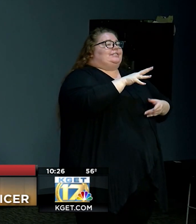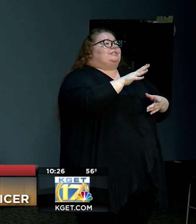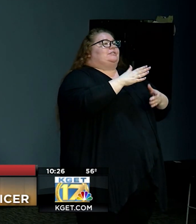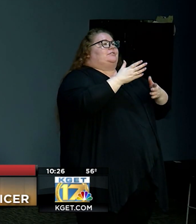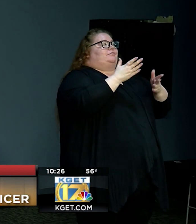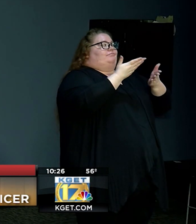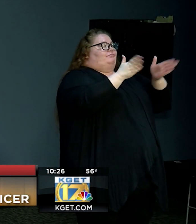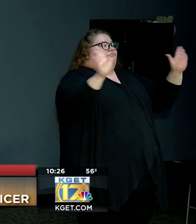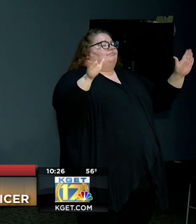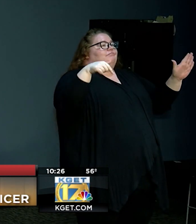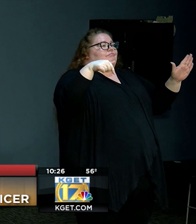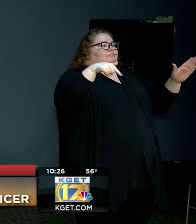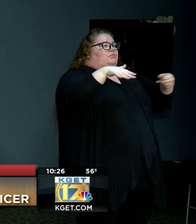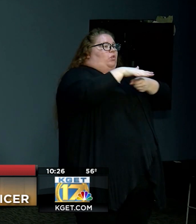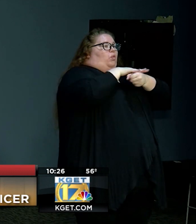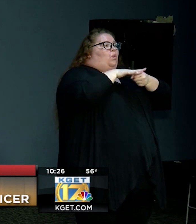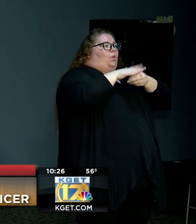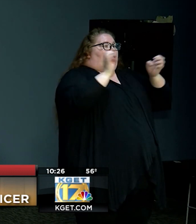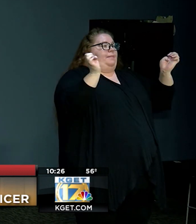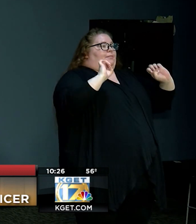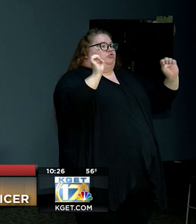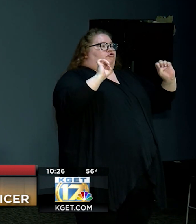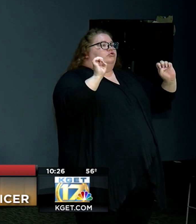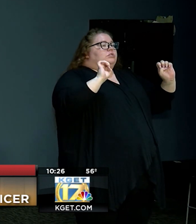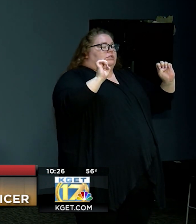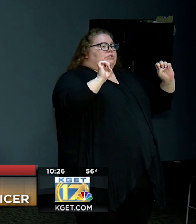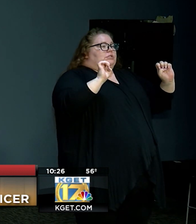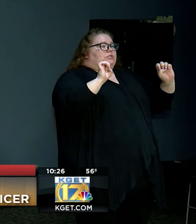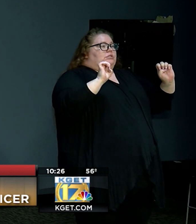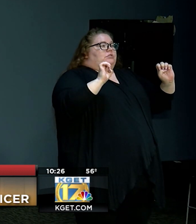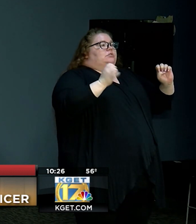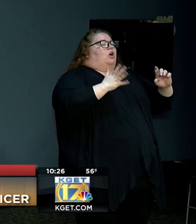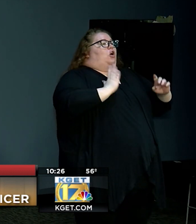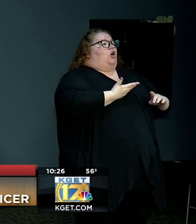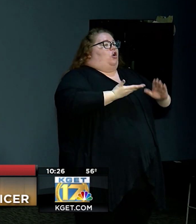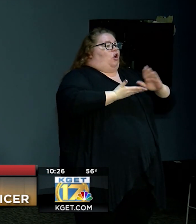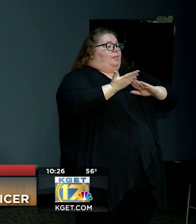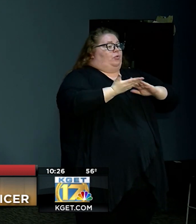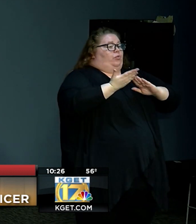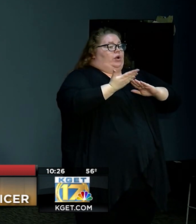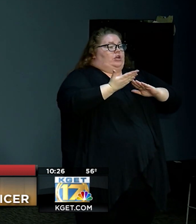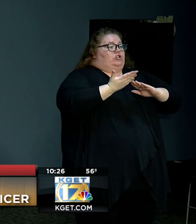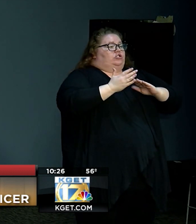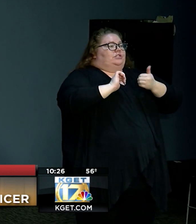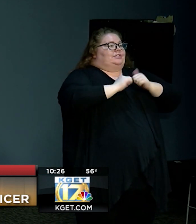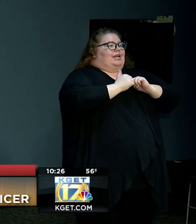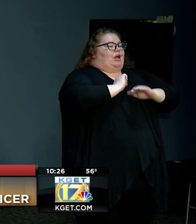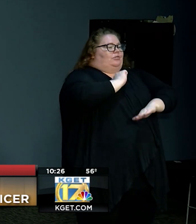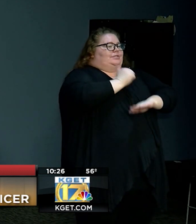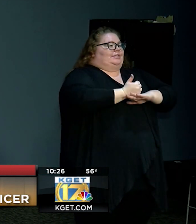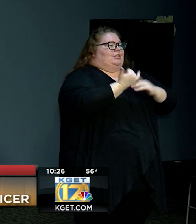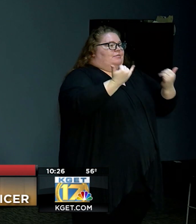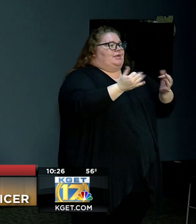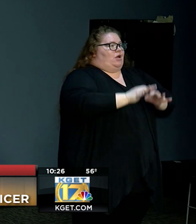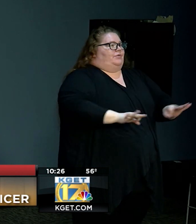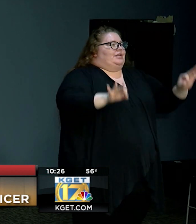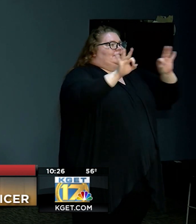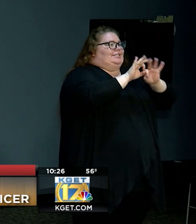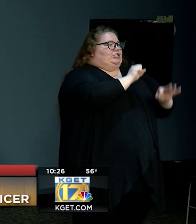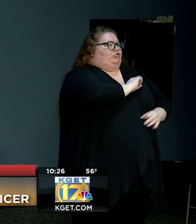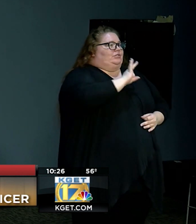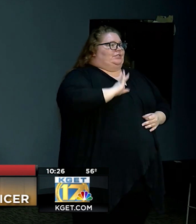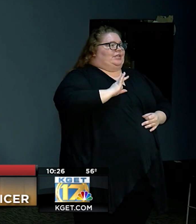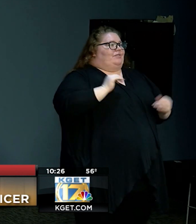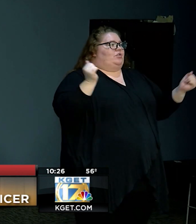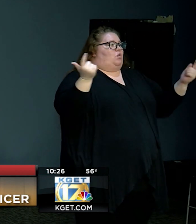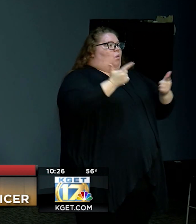emergency and implemented continuity of operations planning, moving to essential staffing only across all county departments through the 14th